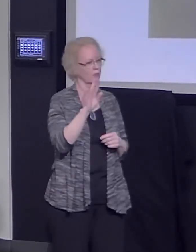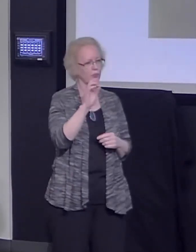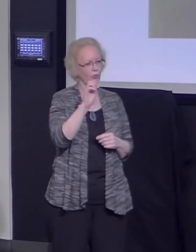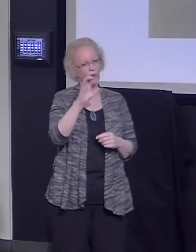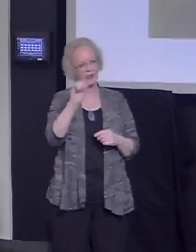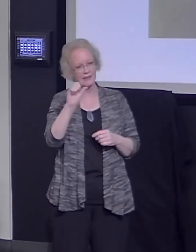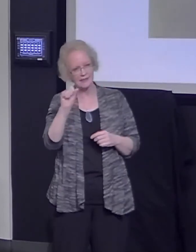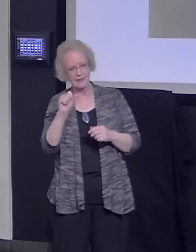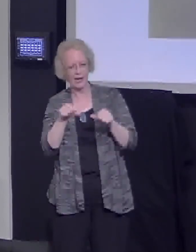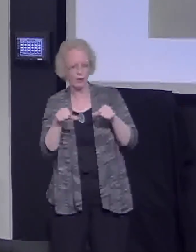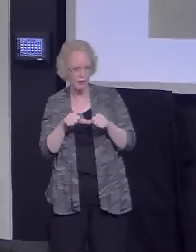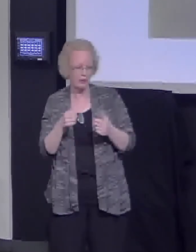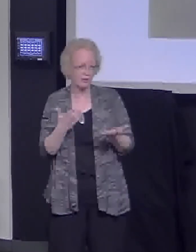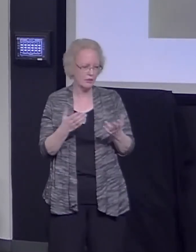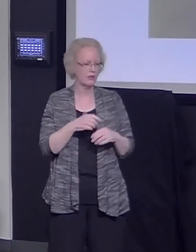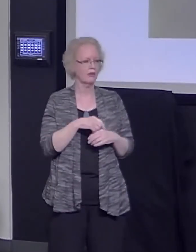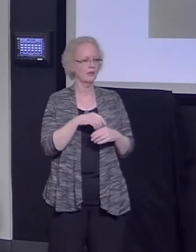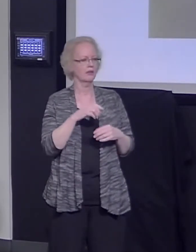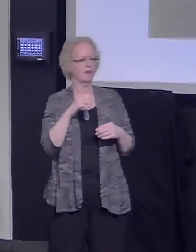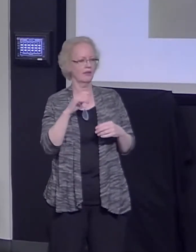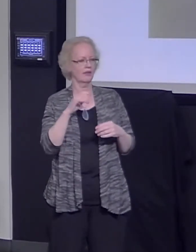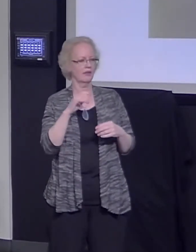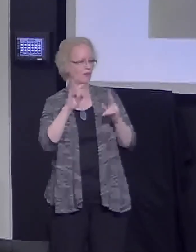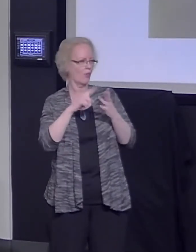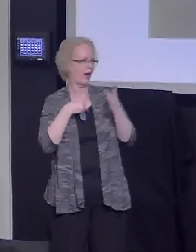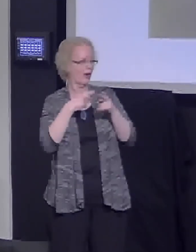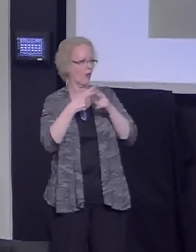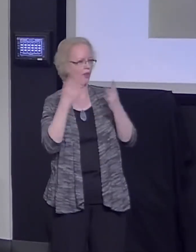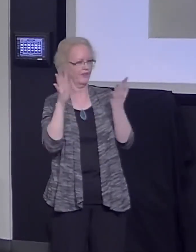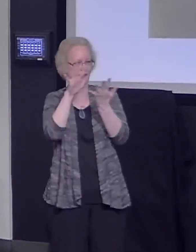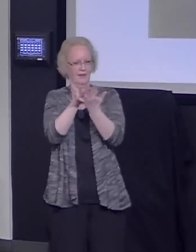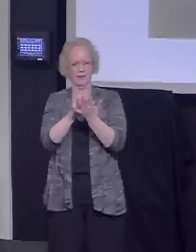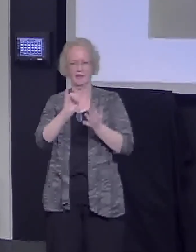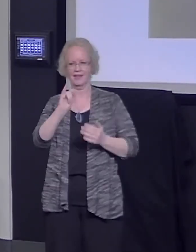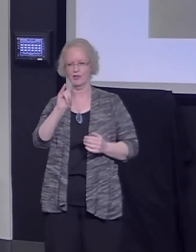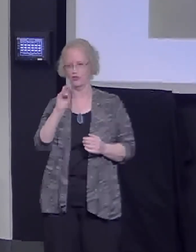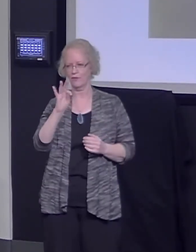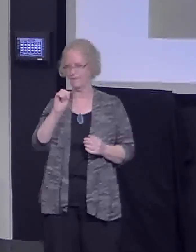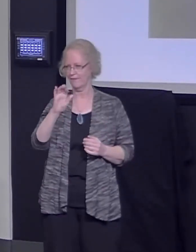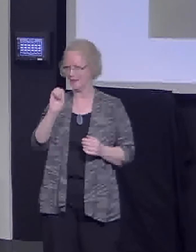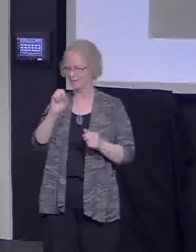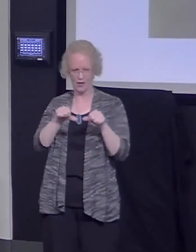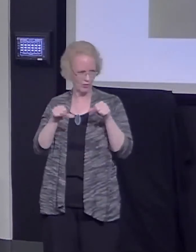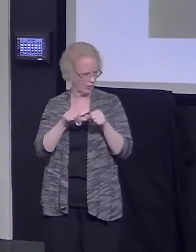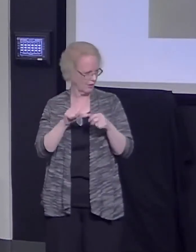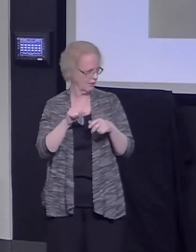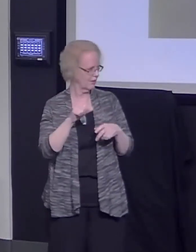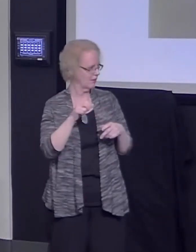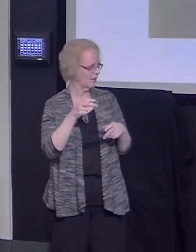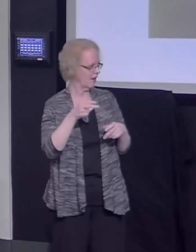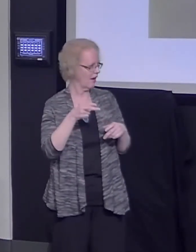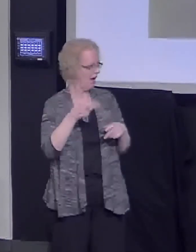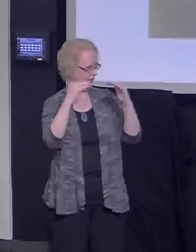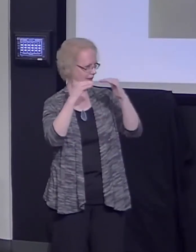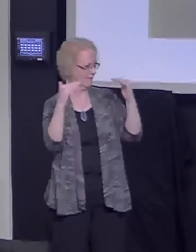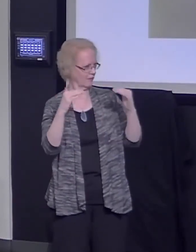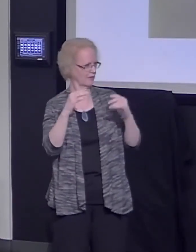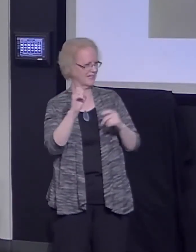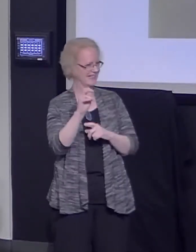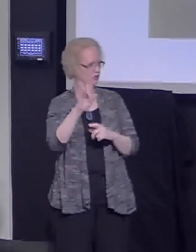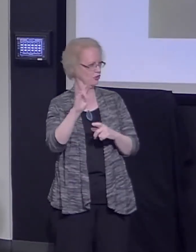so to say, is this interface area, as I've called it, where the high-level sensory